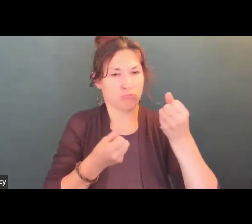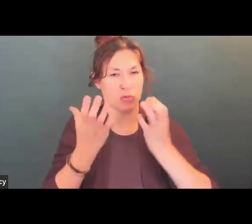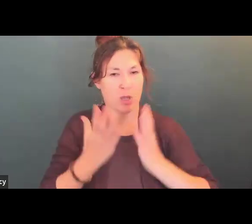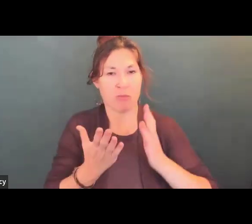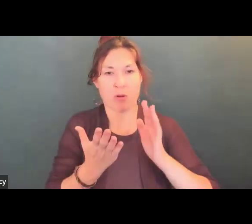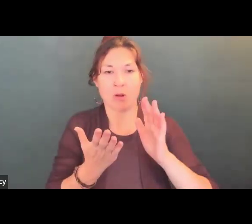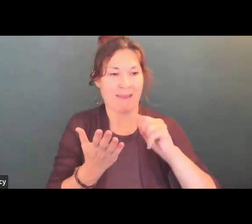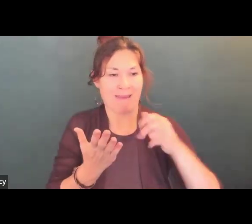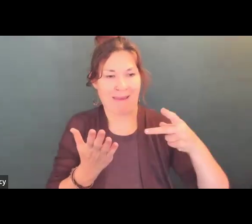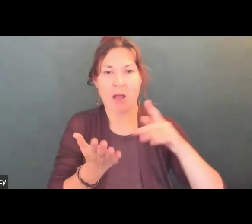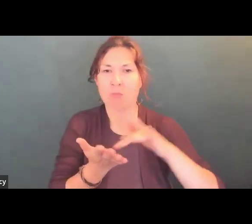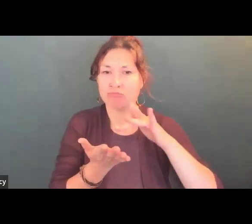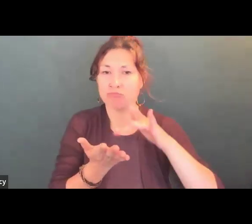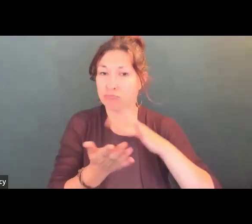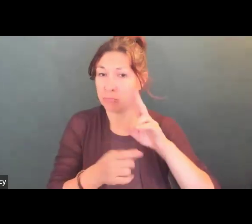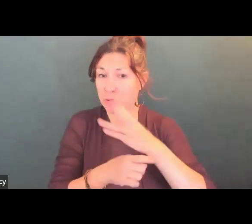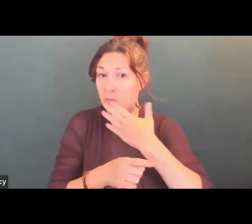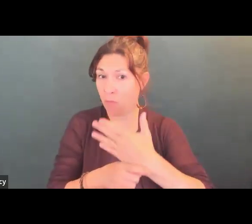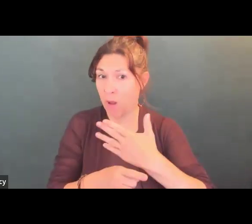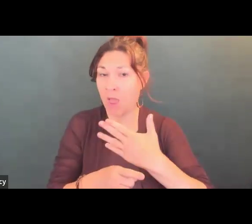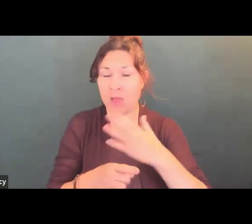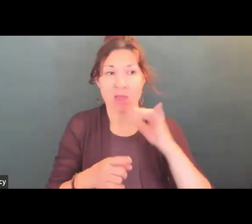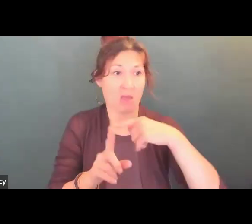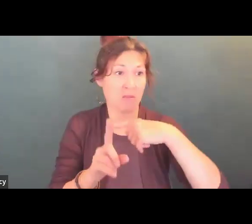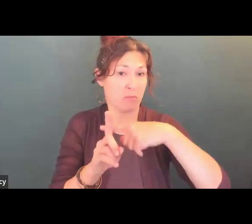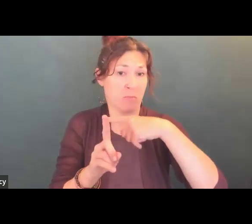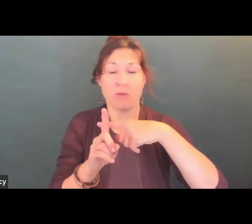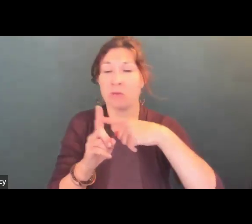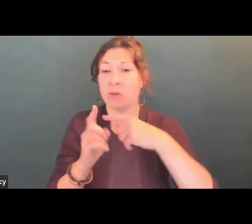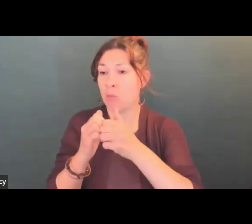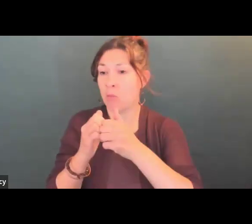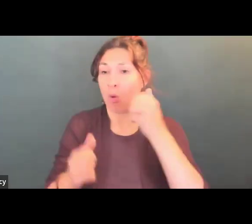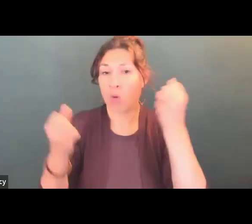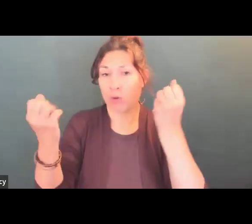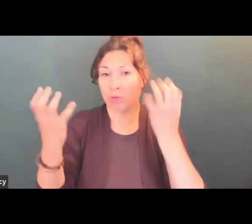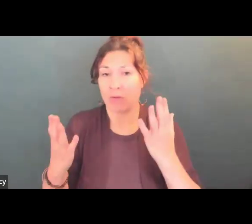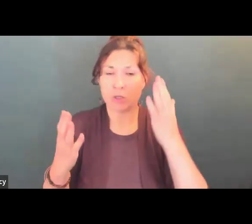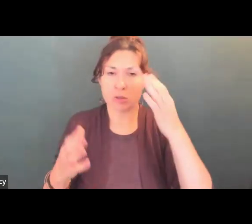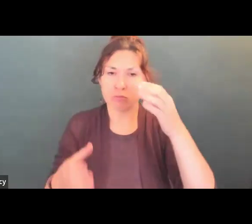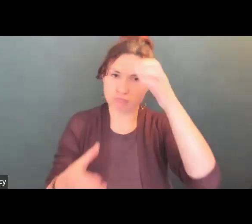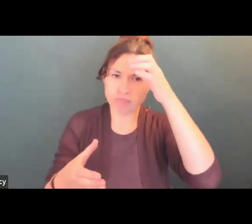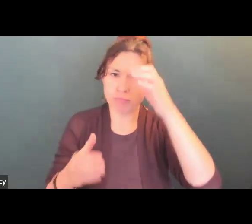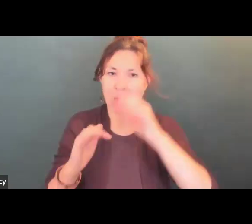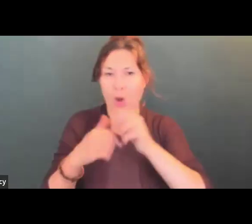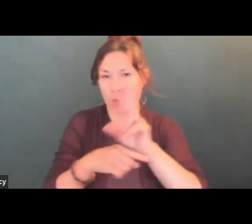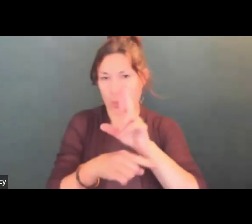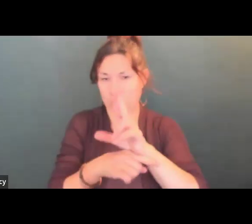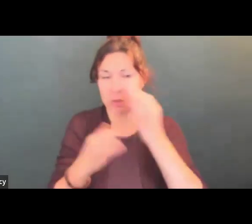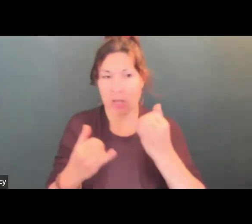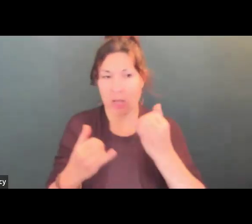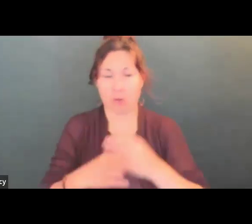just a very positive thing to have the vast majority of the drivers now trained in using it. We also